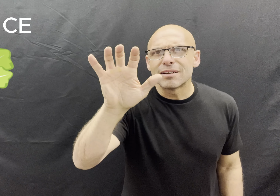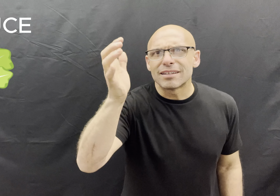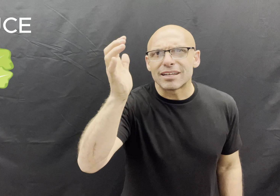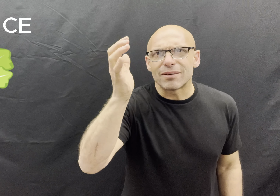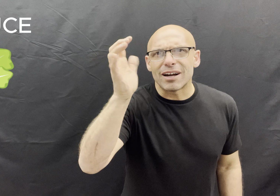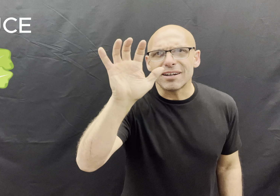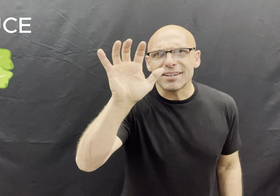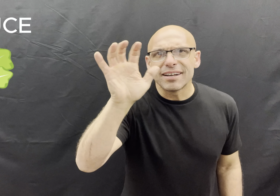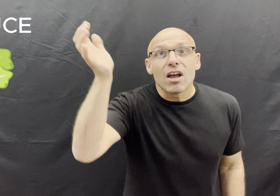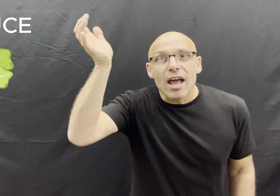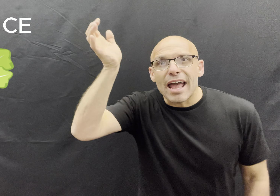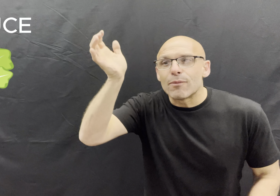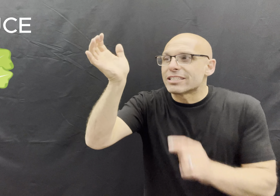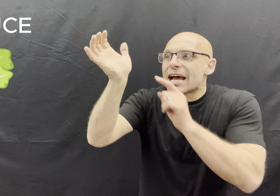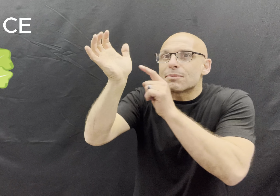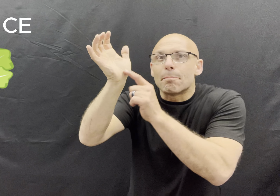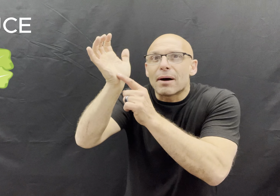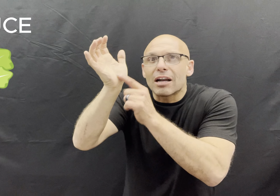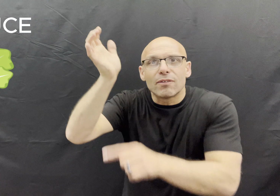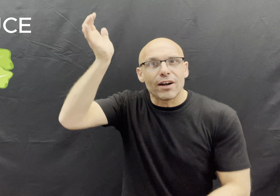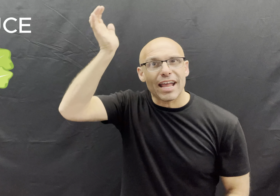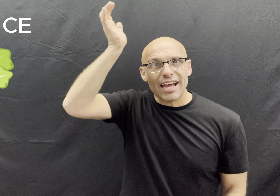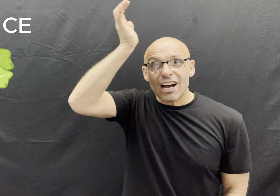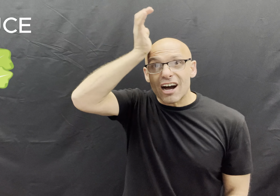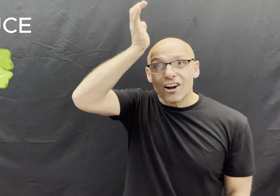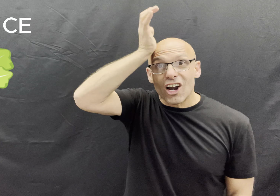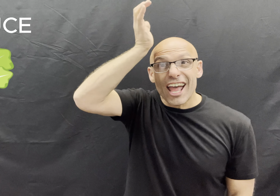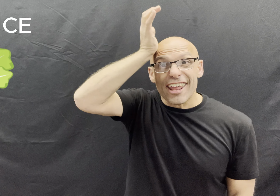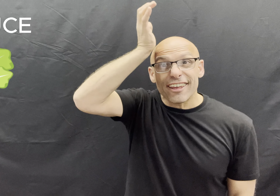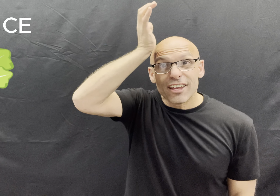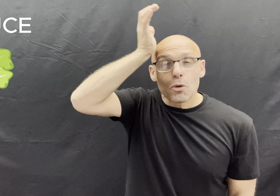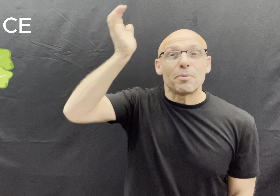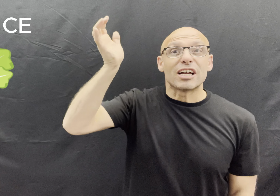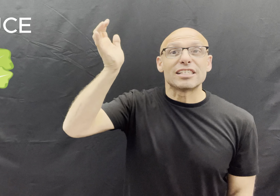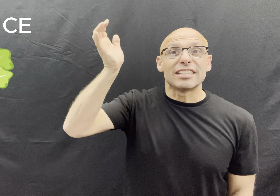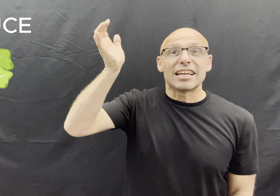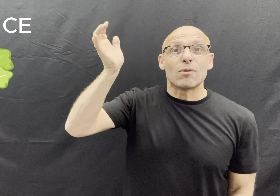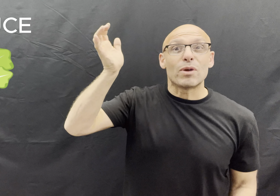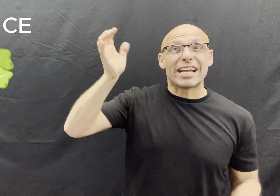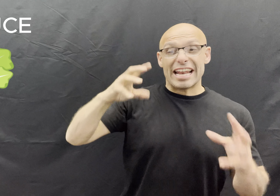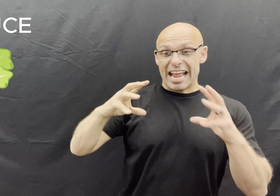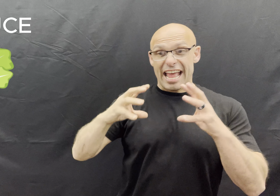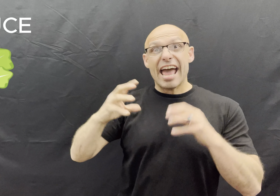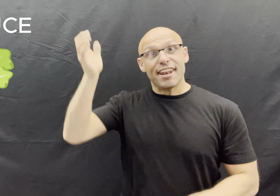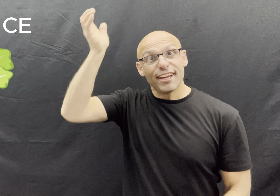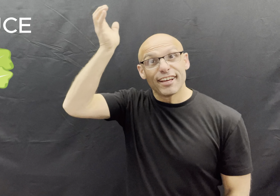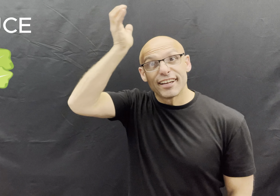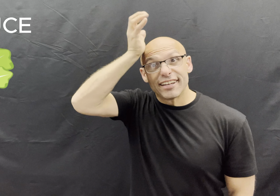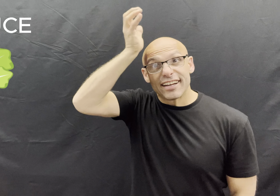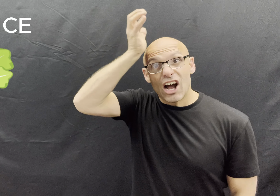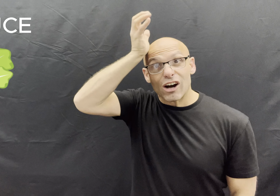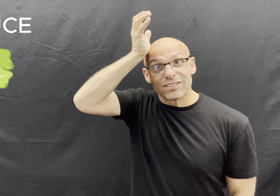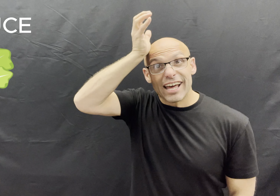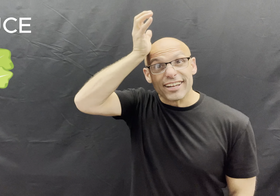Here we are. And we tap the bottom of our hand on our head because we get a head of lettuce.